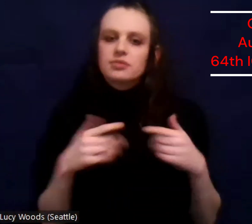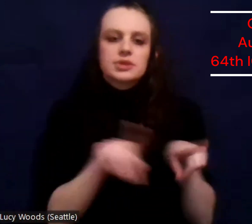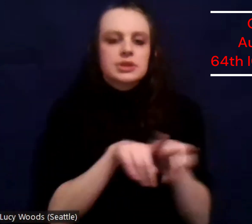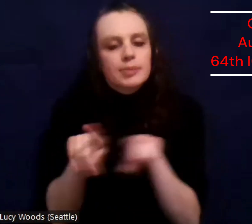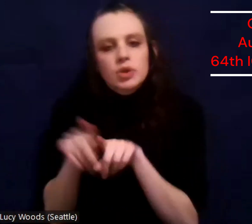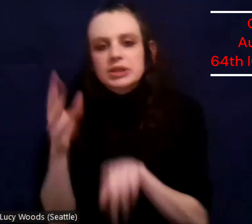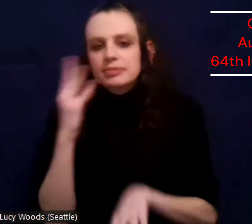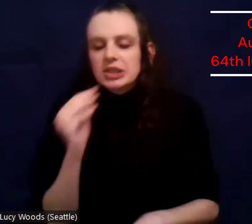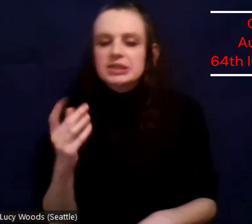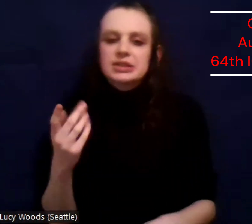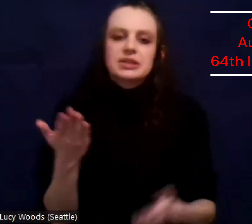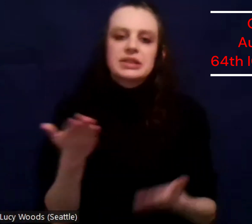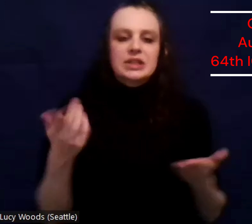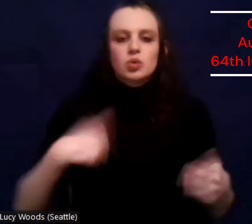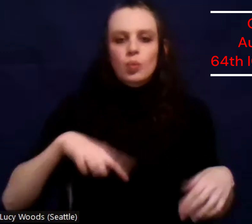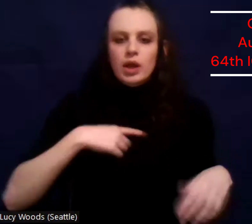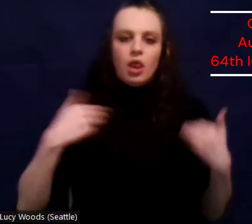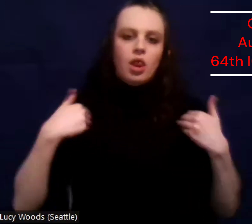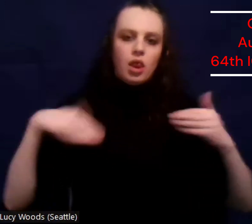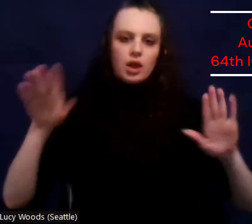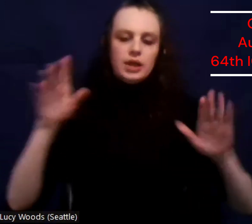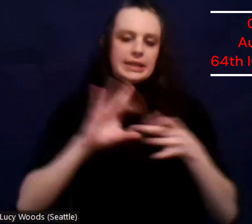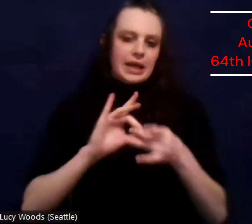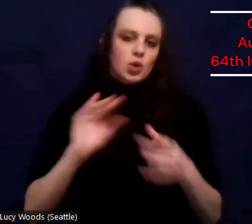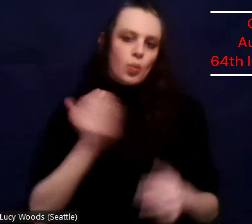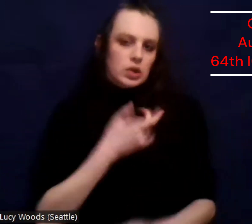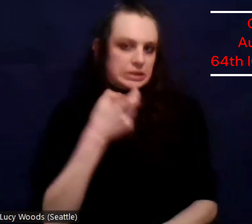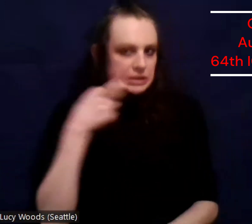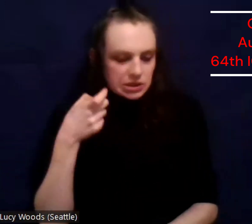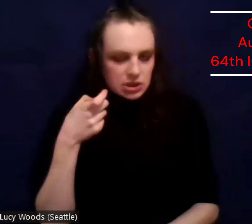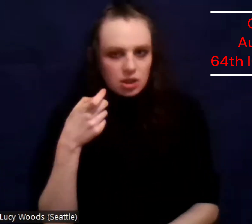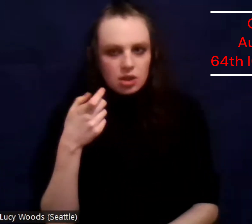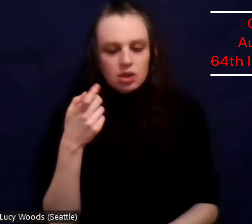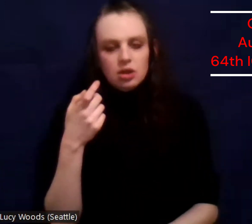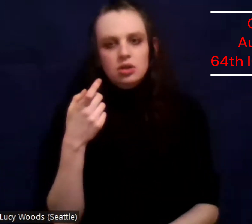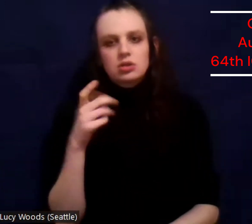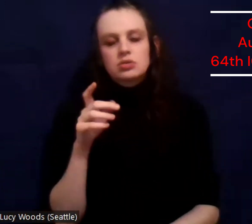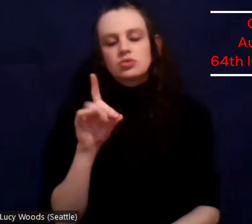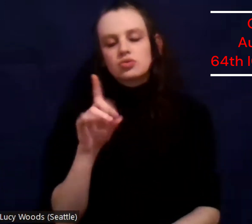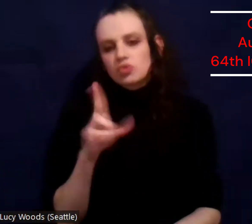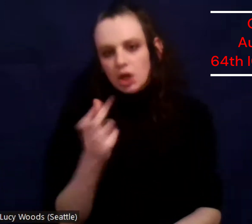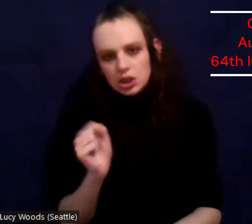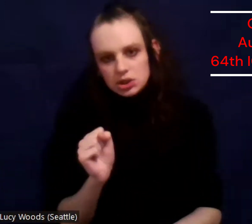up for our addictions and drugs and sorry, our drinking.